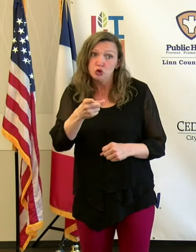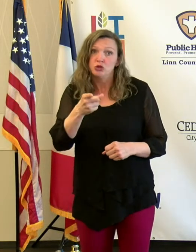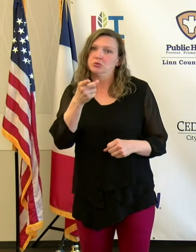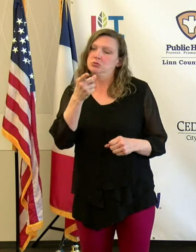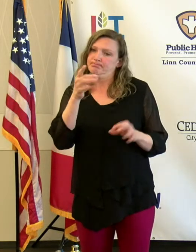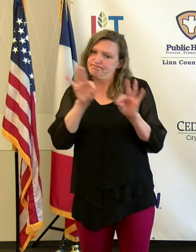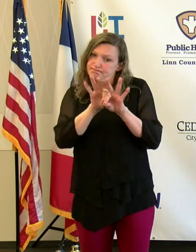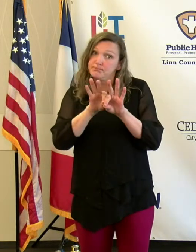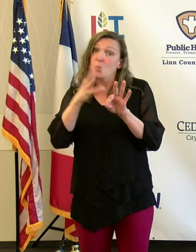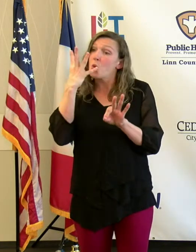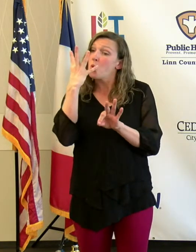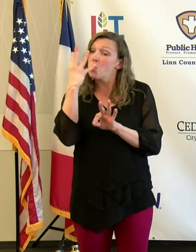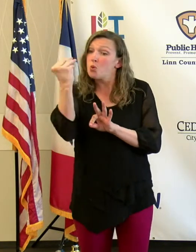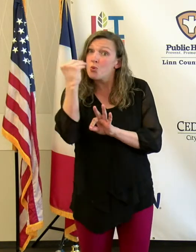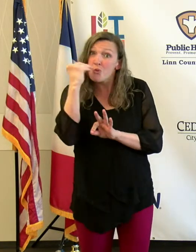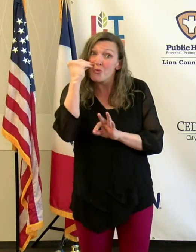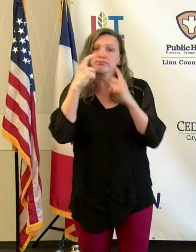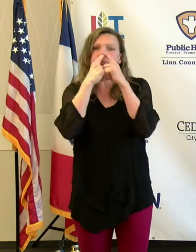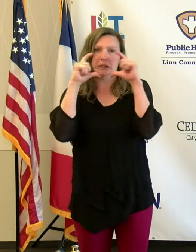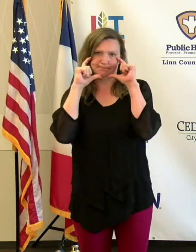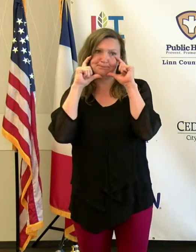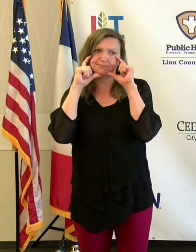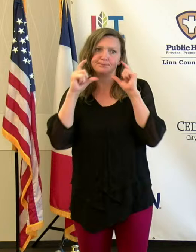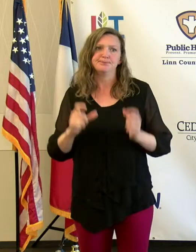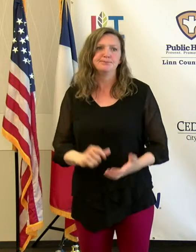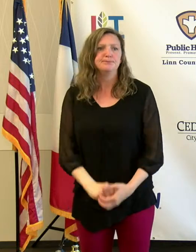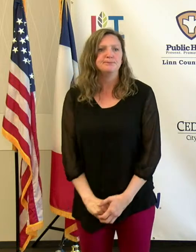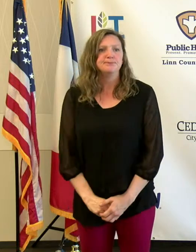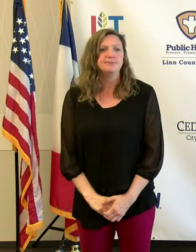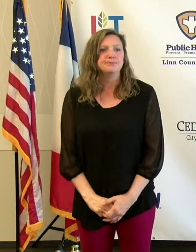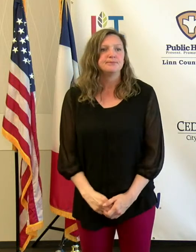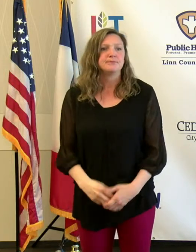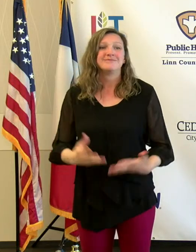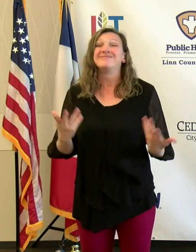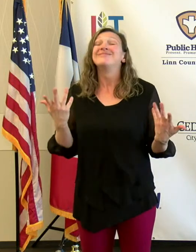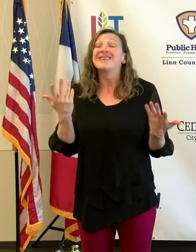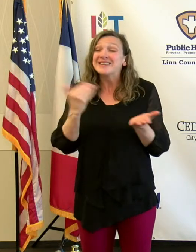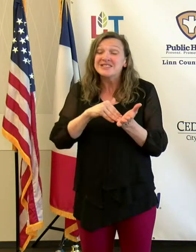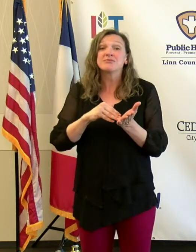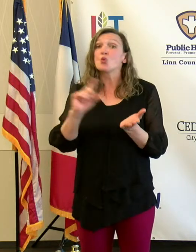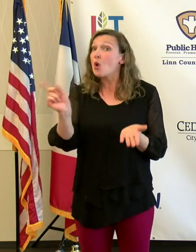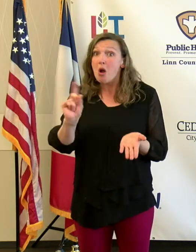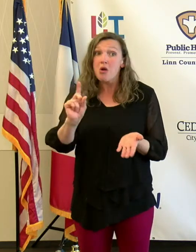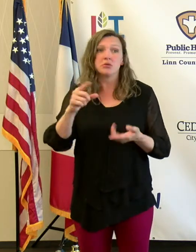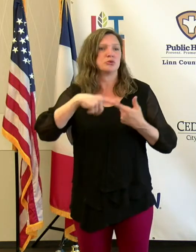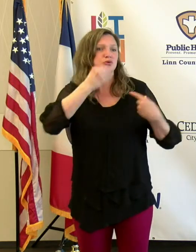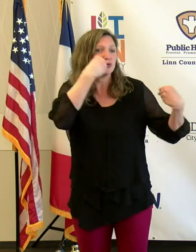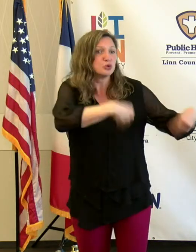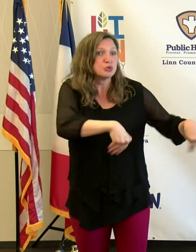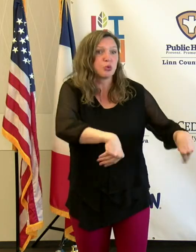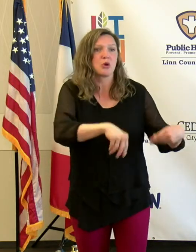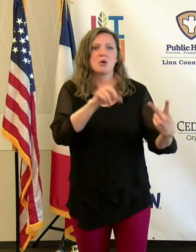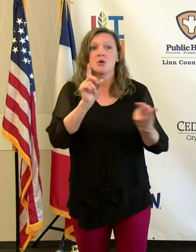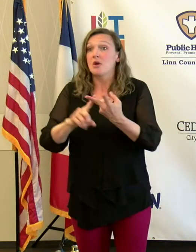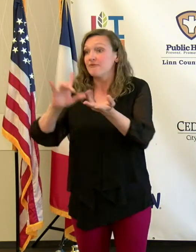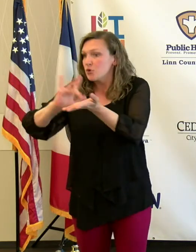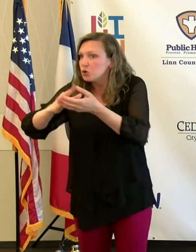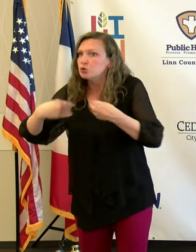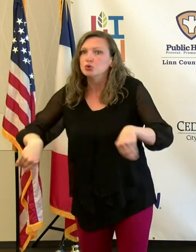public, especially to grocery stores, home improvement stores, pharmacies, or any other retail location that's